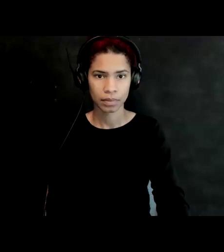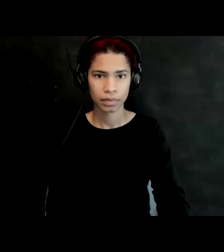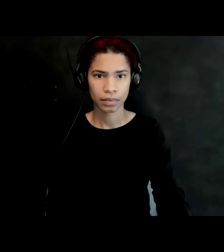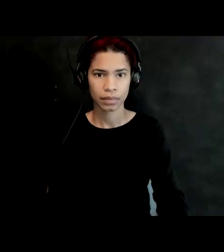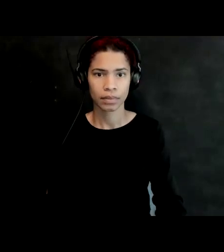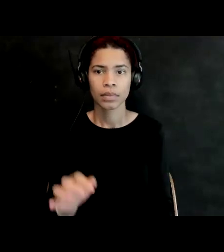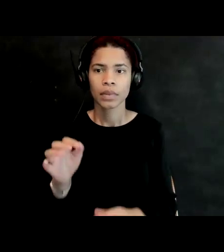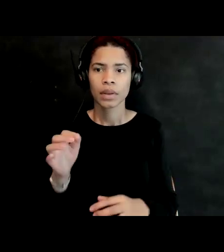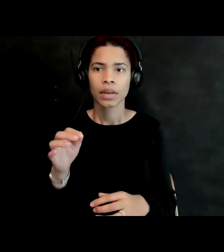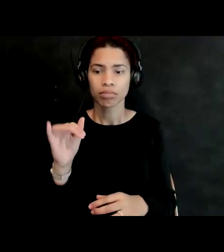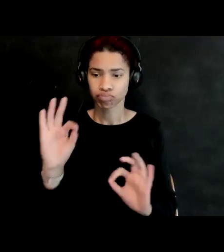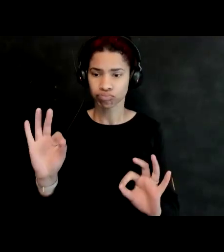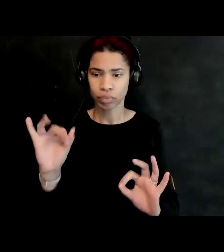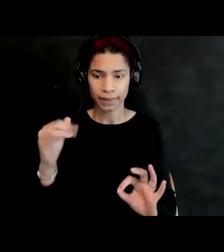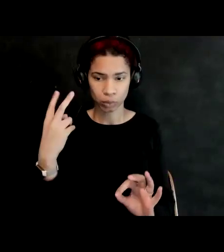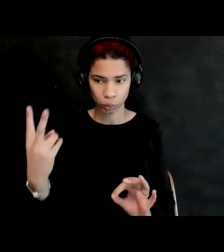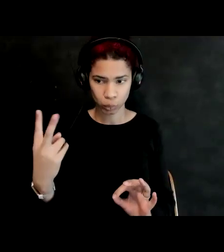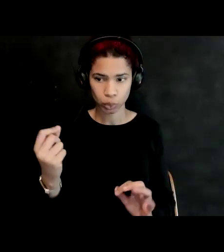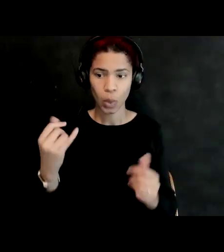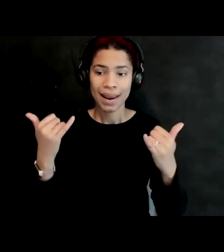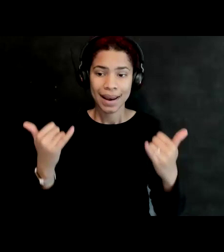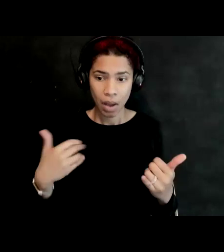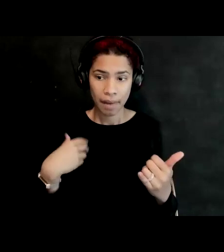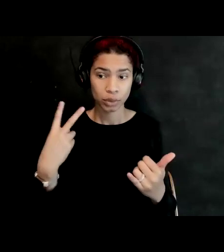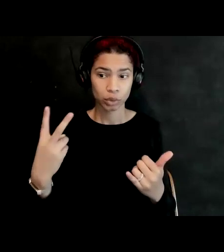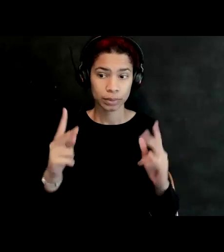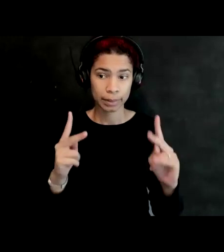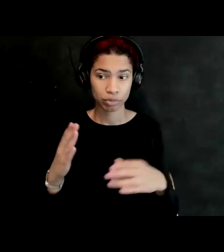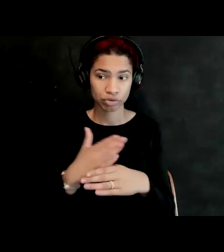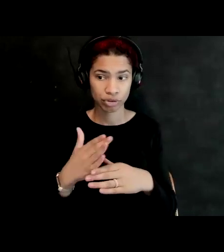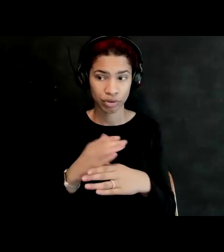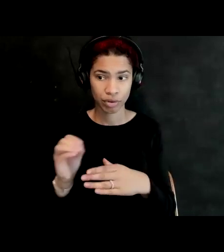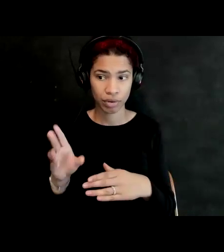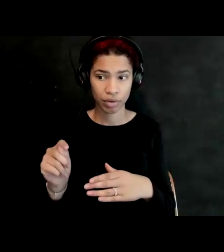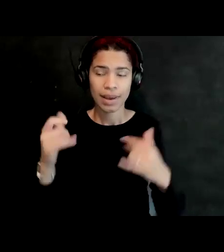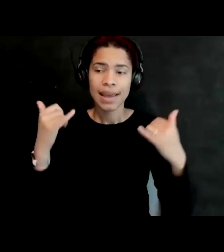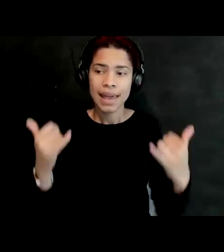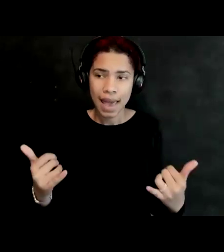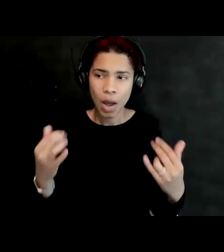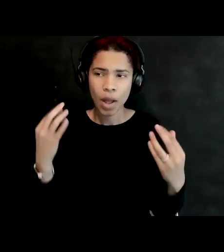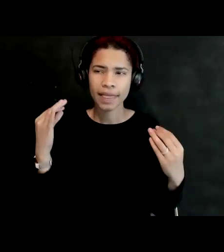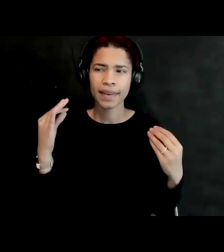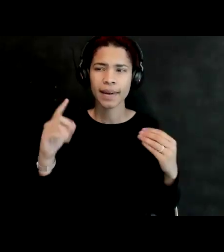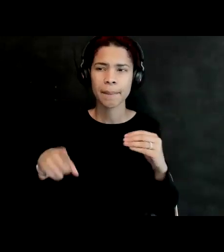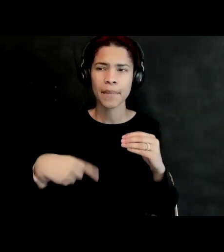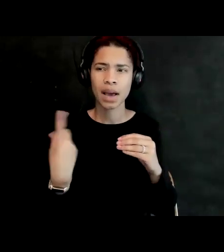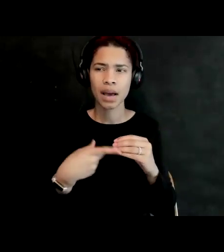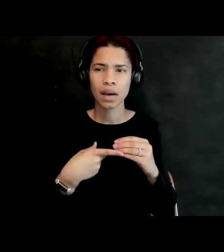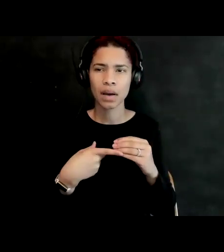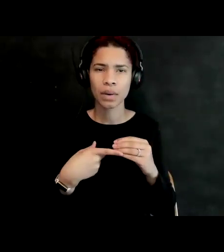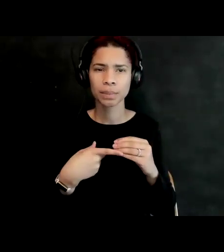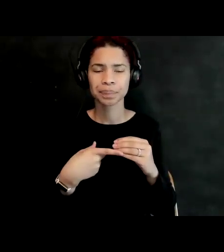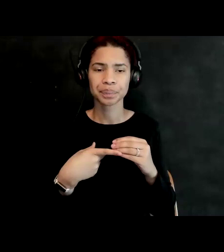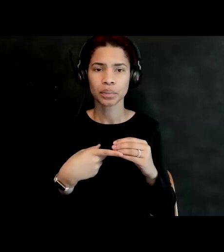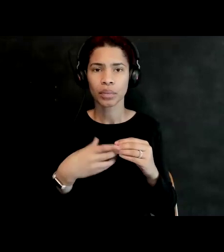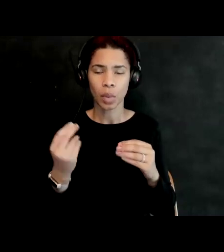Okay, good. So that's 2. So now that we've had 2 share outs, I want you to think about what, and let's just use